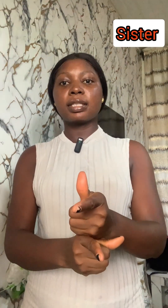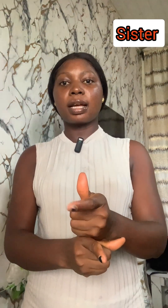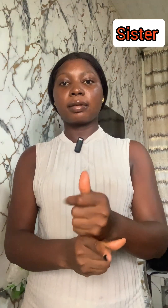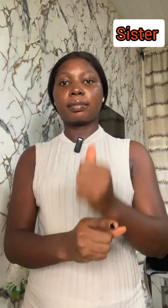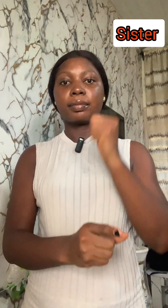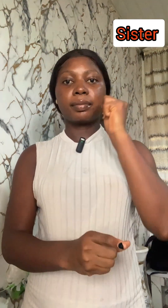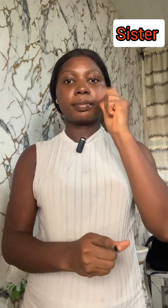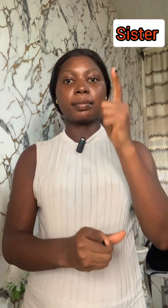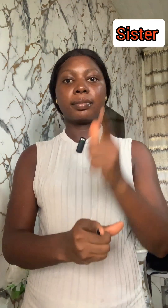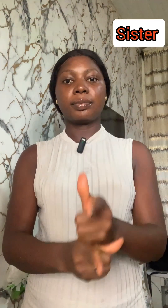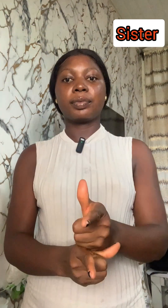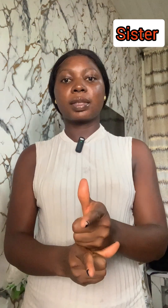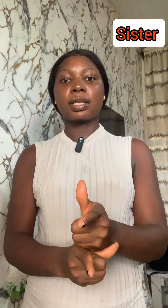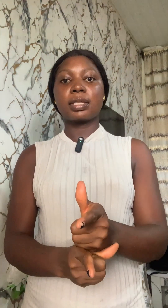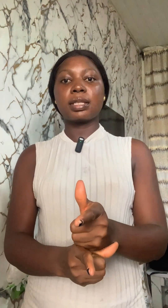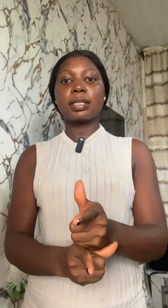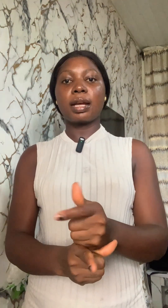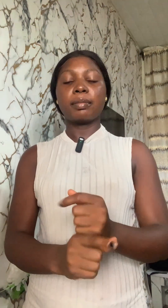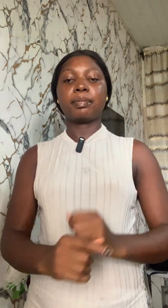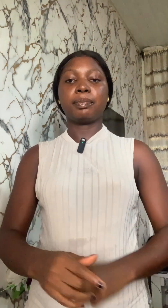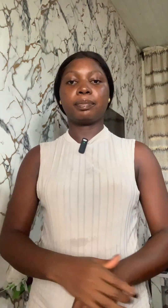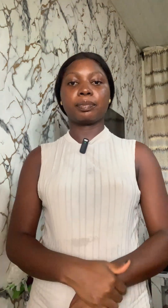Sister. Sister.